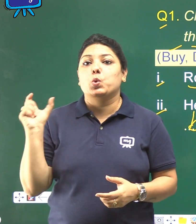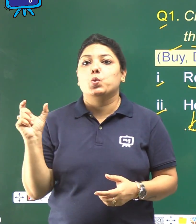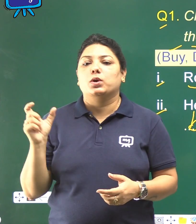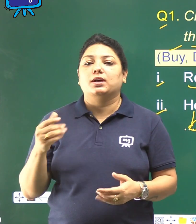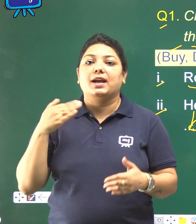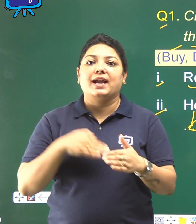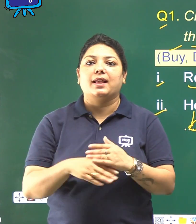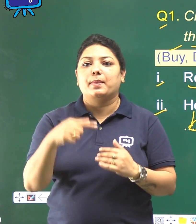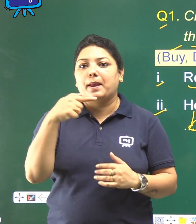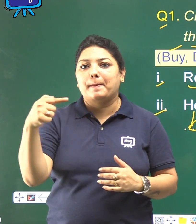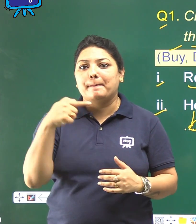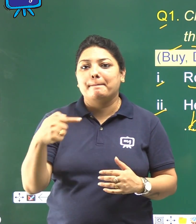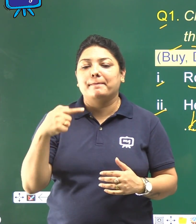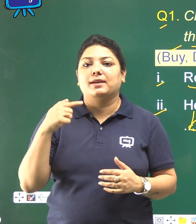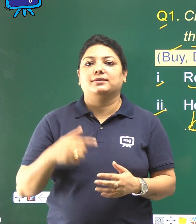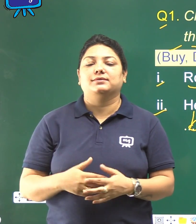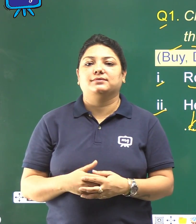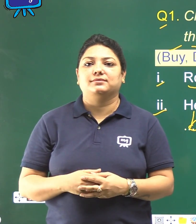in the blank.